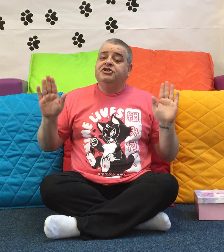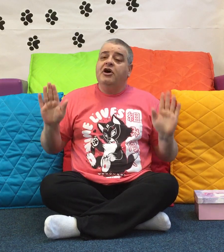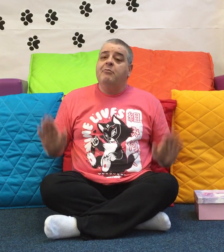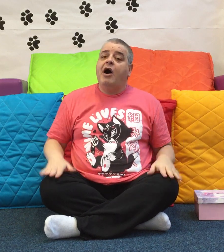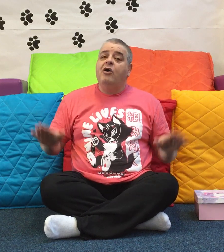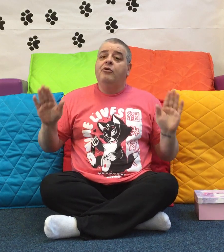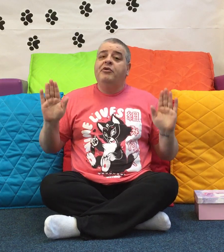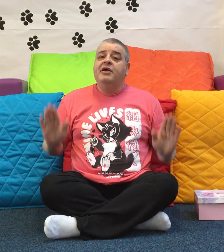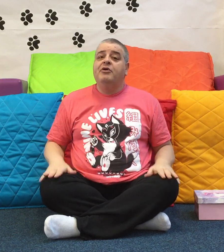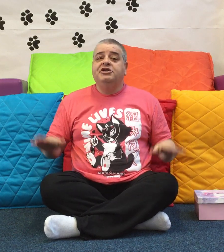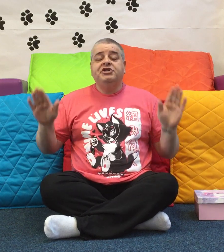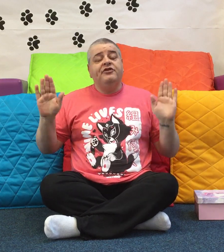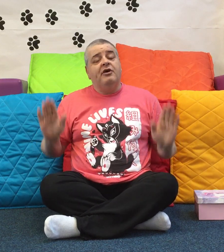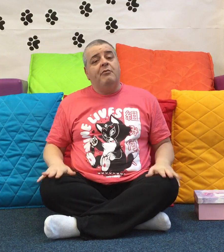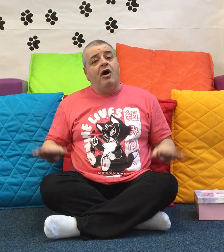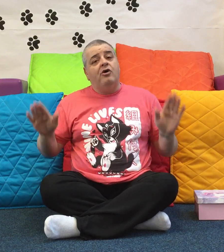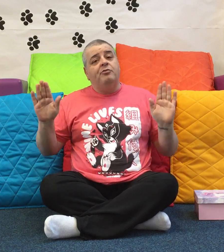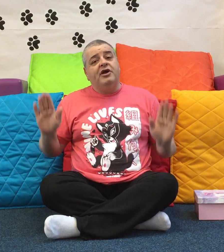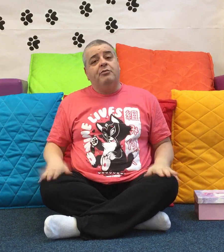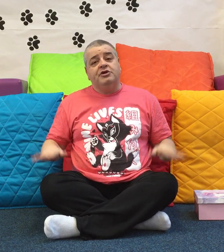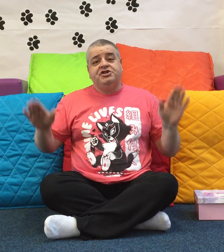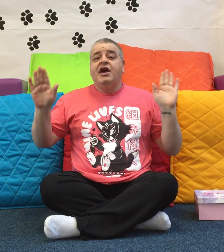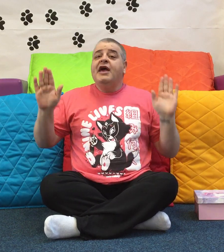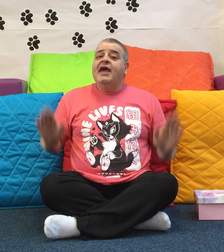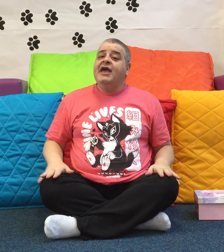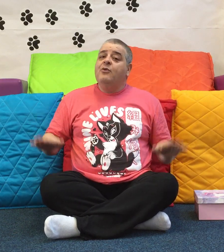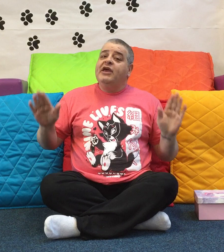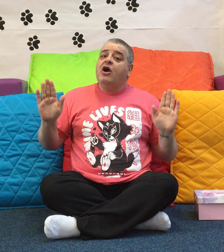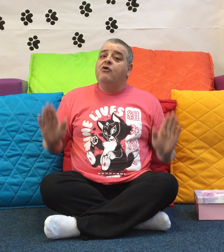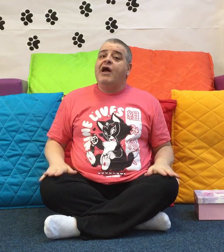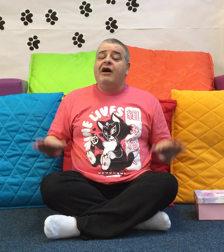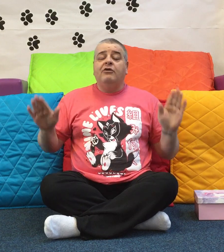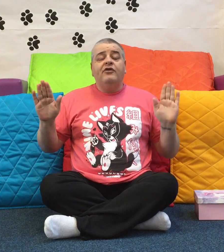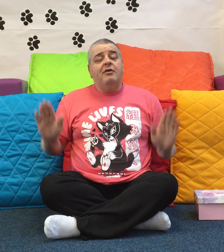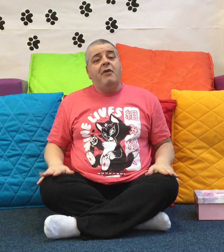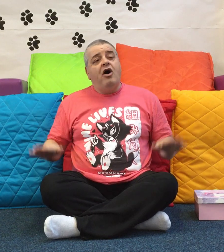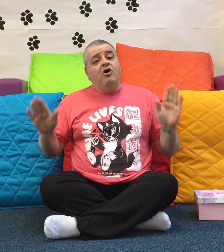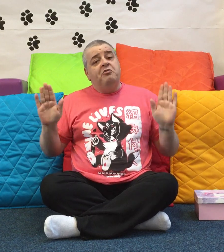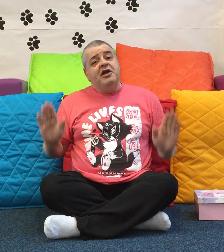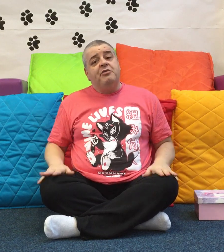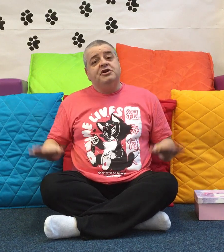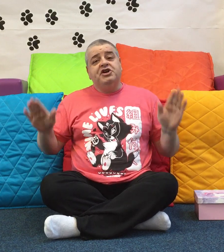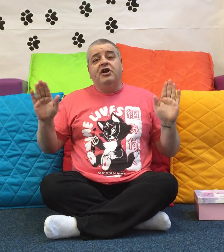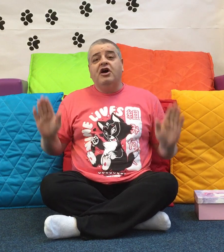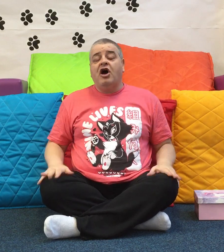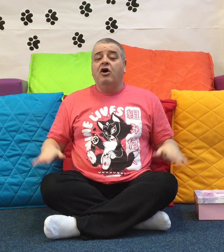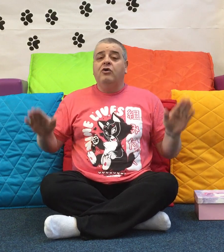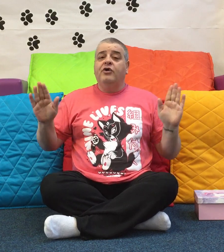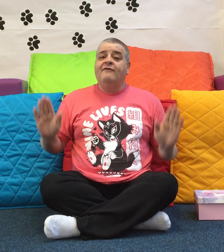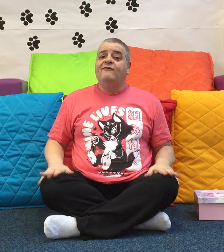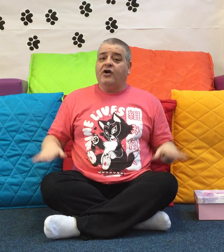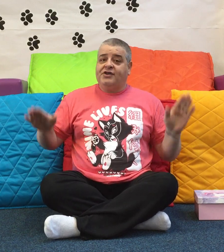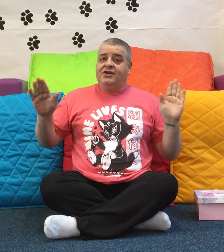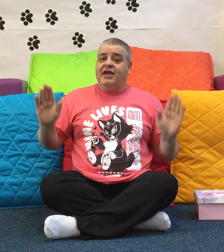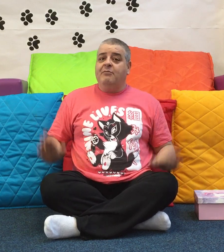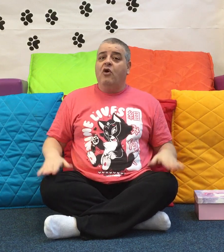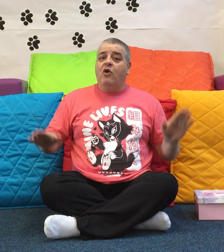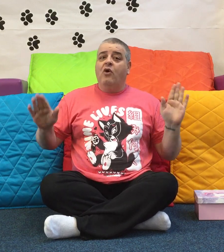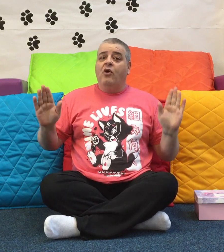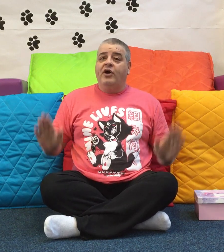the mulberry bush, the mulberry bush. Here we go round the mulberry bush on a cold and frosty